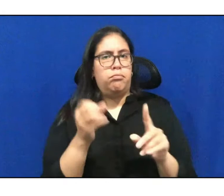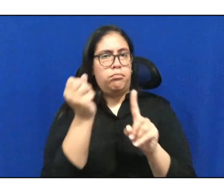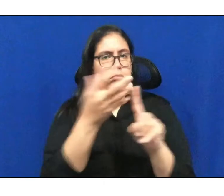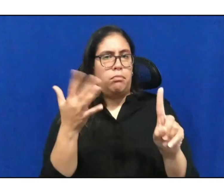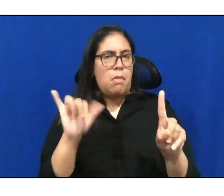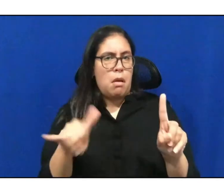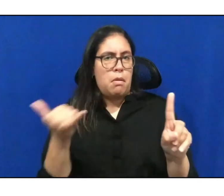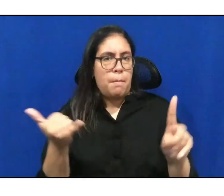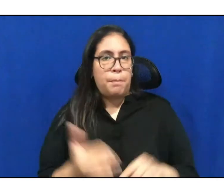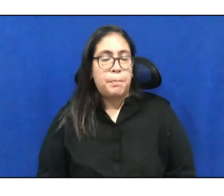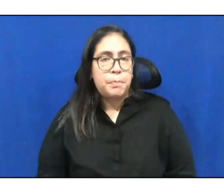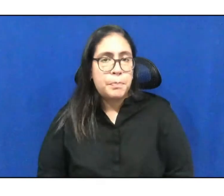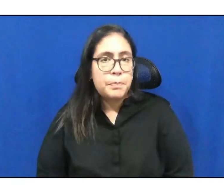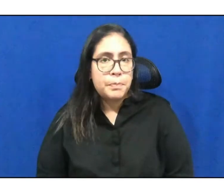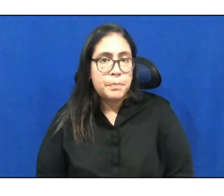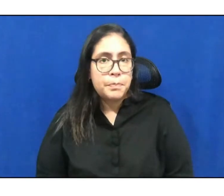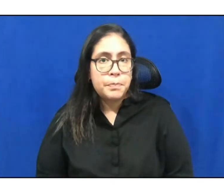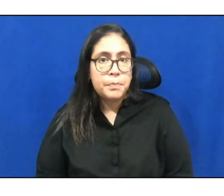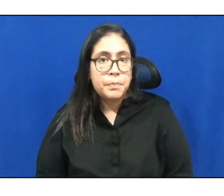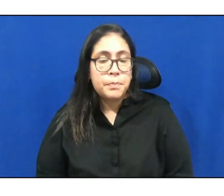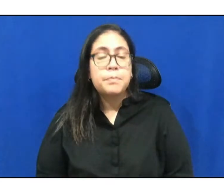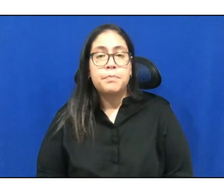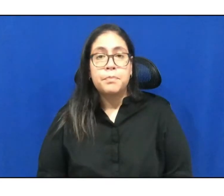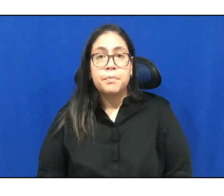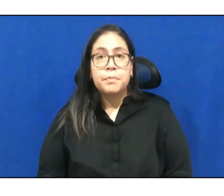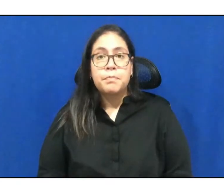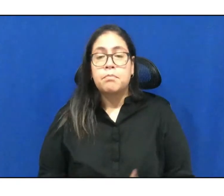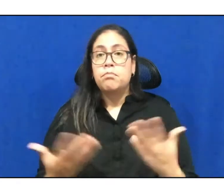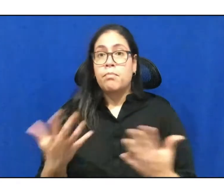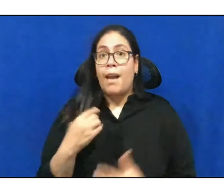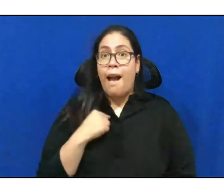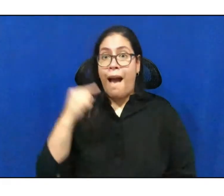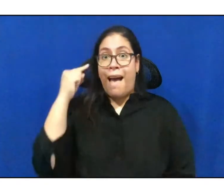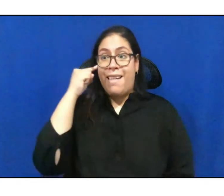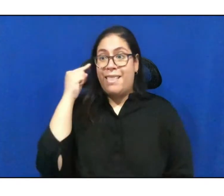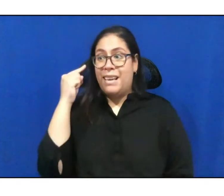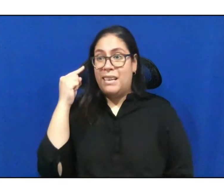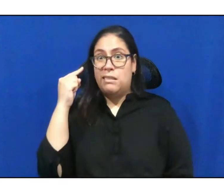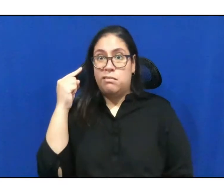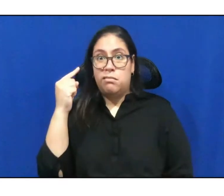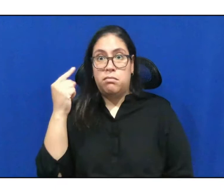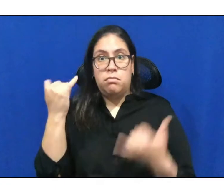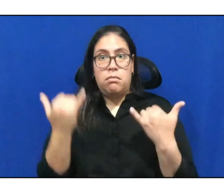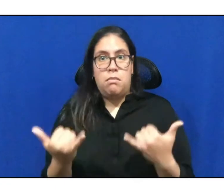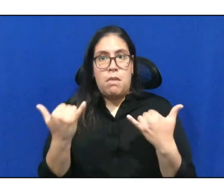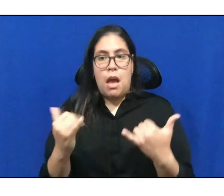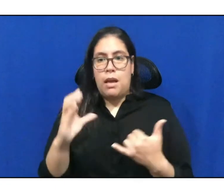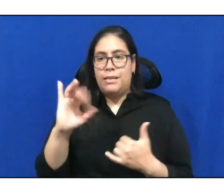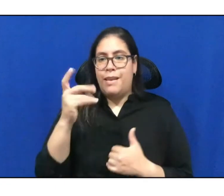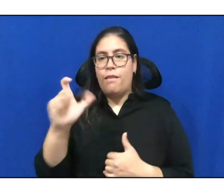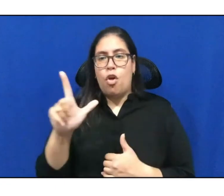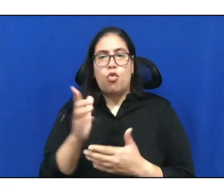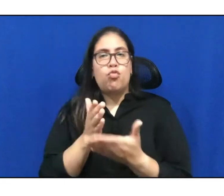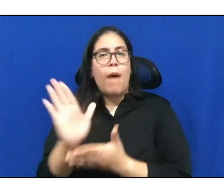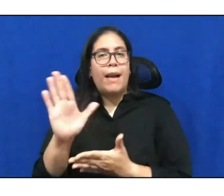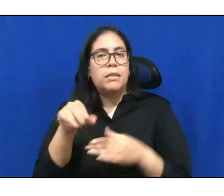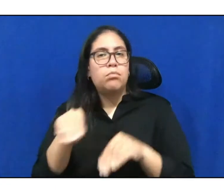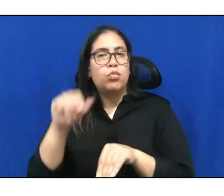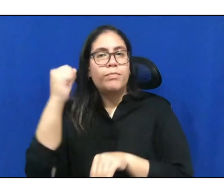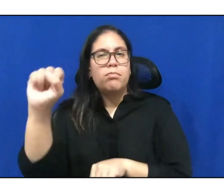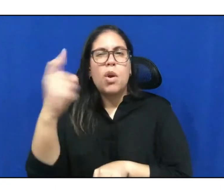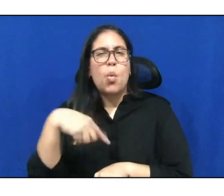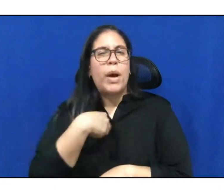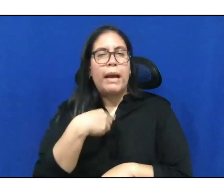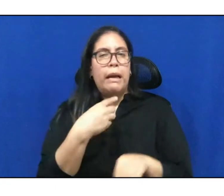I think we're outside of what I would argue is a long civil rights movement, and we're in a